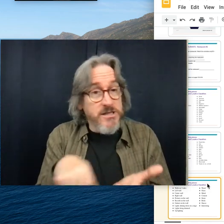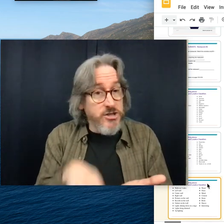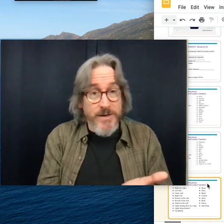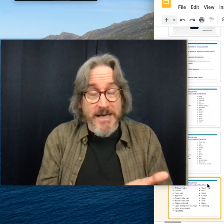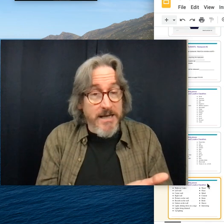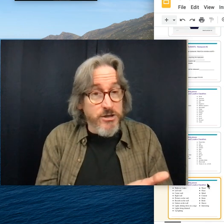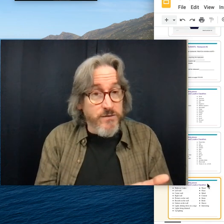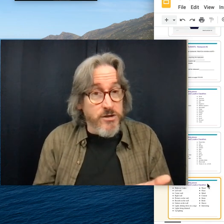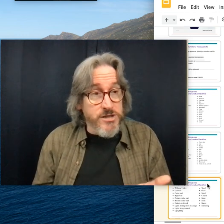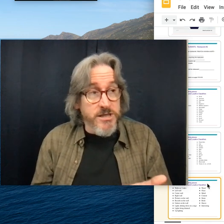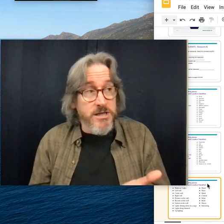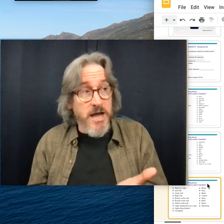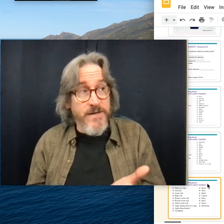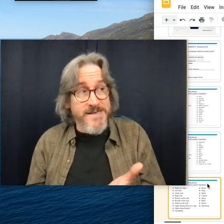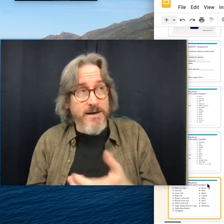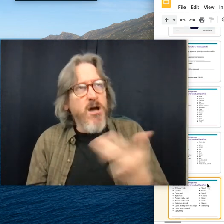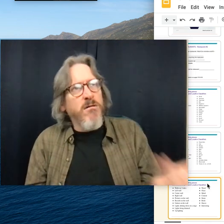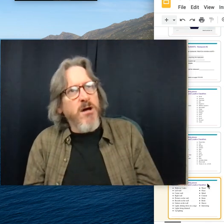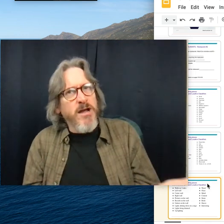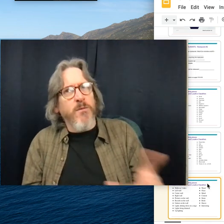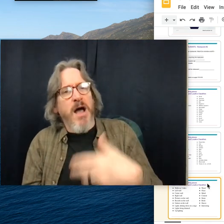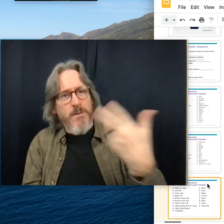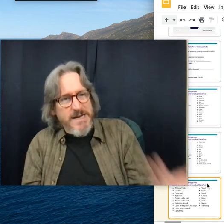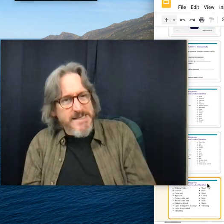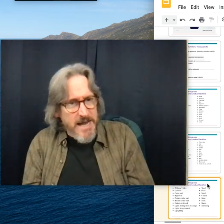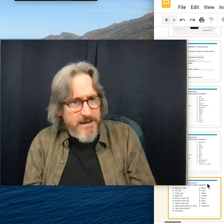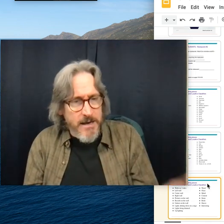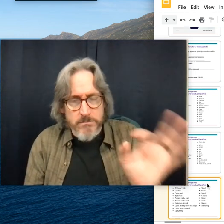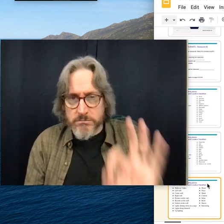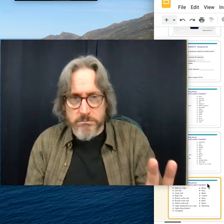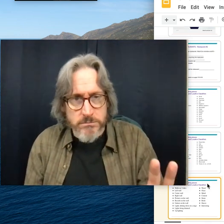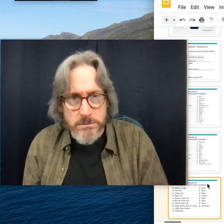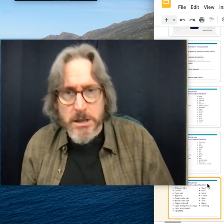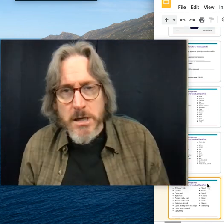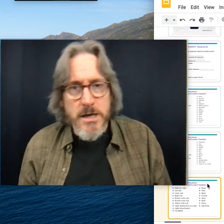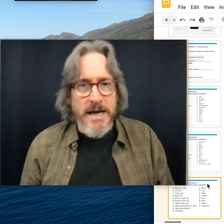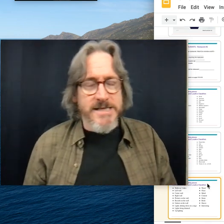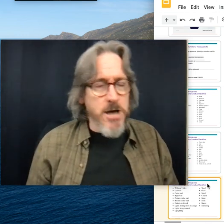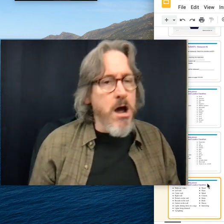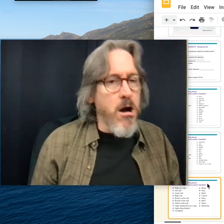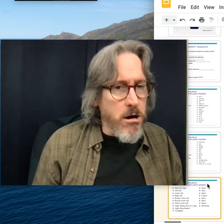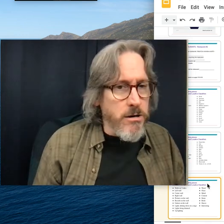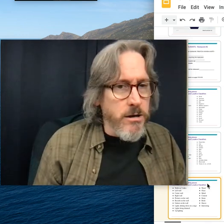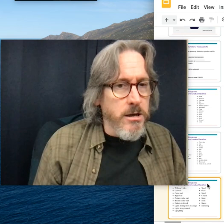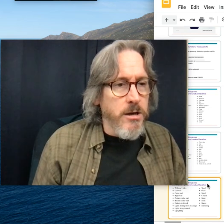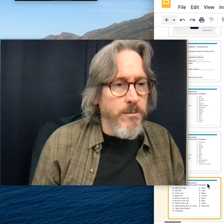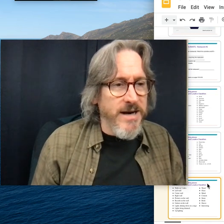it means doing it in English first and then saying, oh, okay, well, how would I sign that?